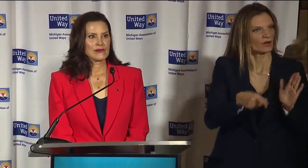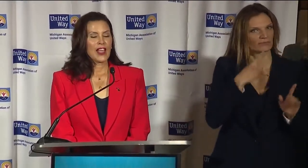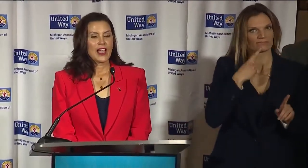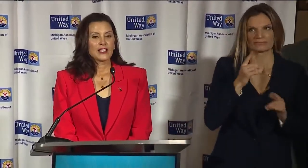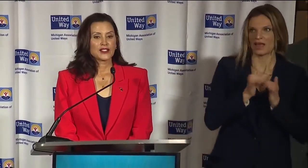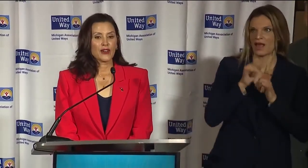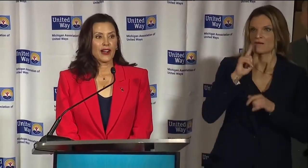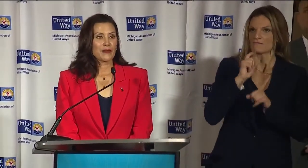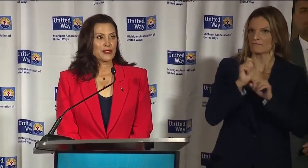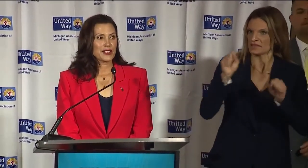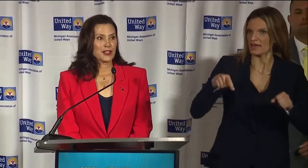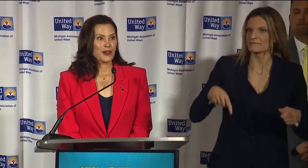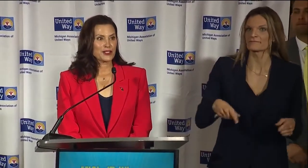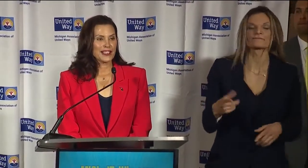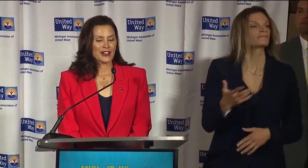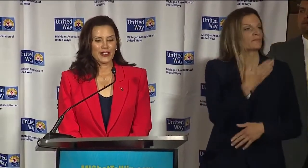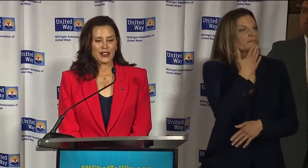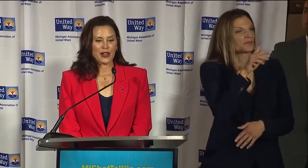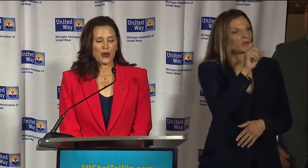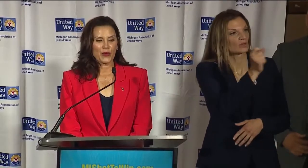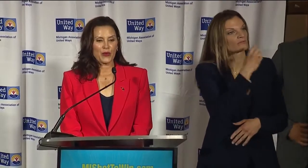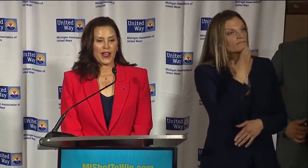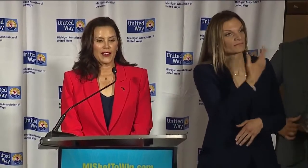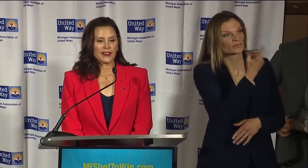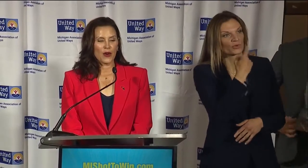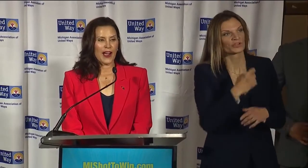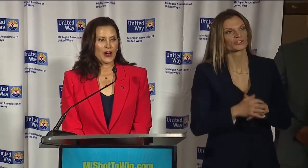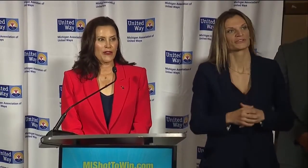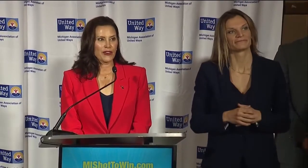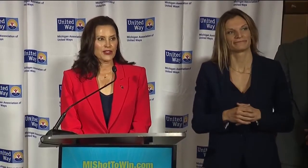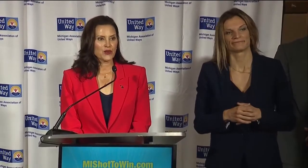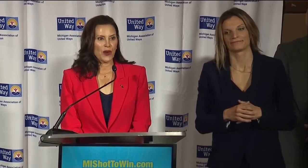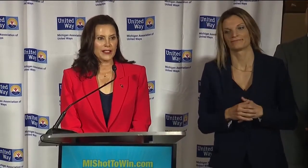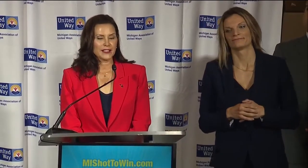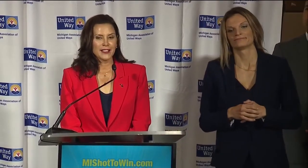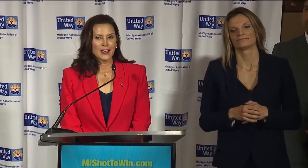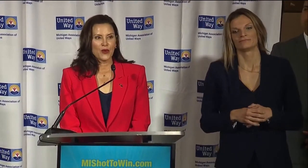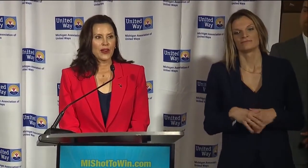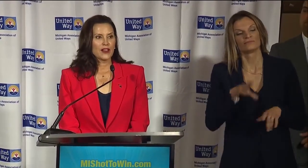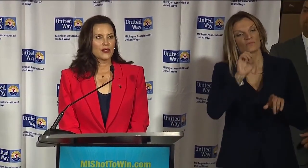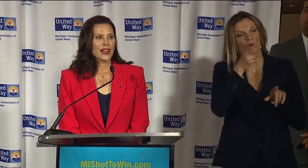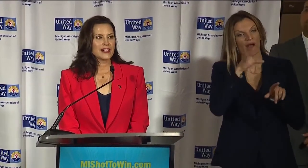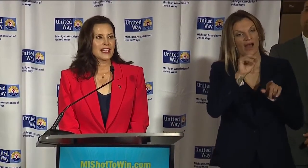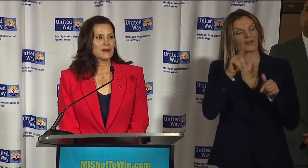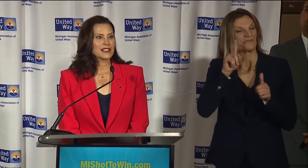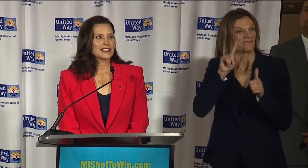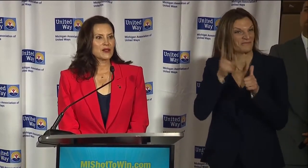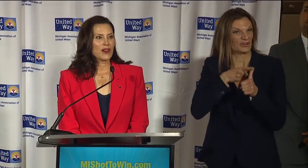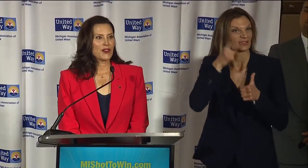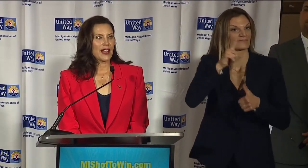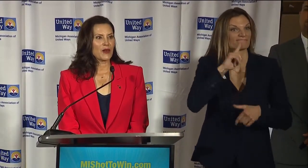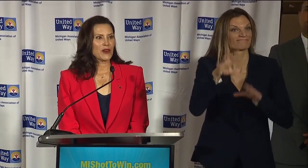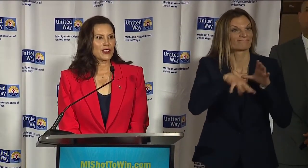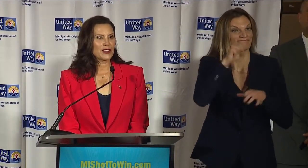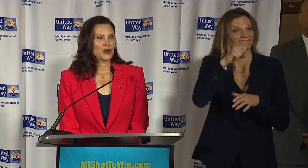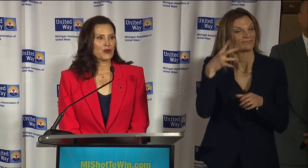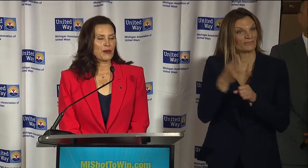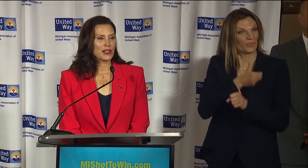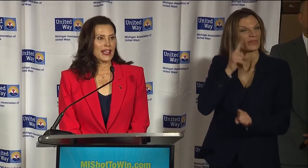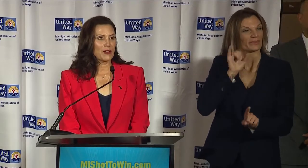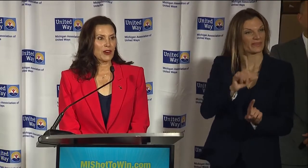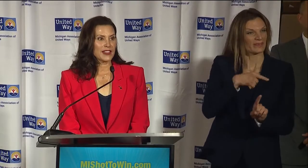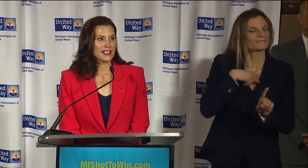then? So I appreciate the question, Eric. You know, when Ohio first went, we examined to see whether or not we